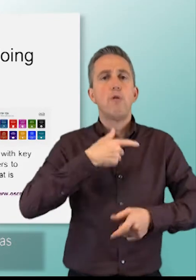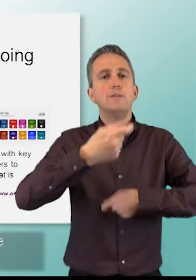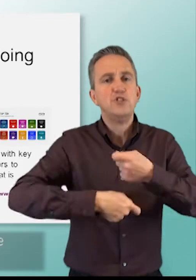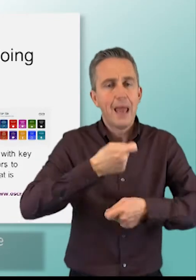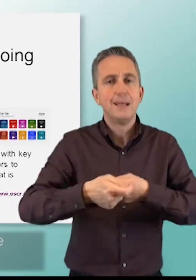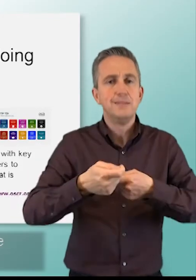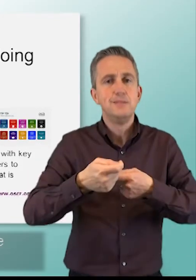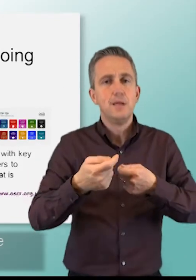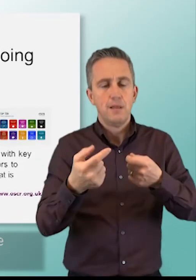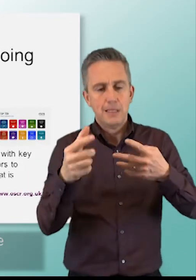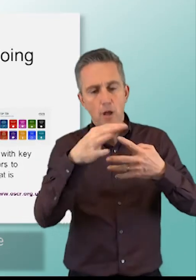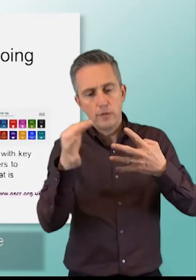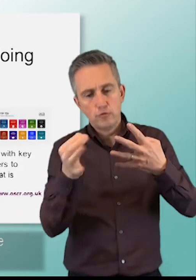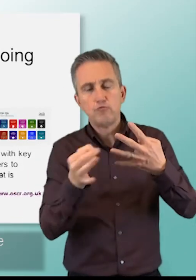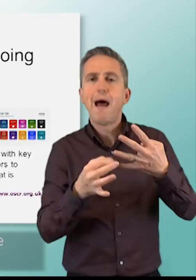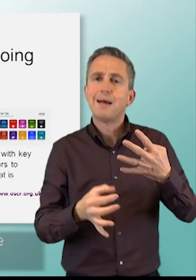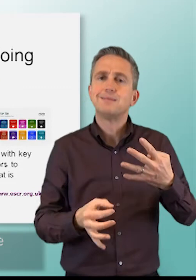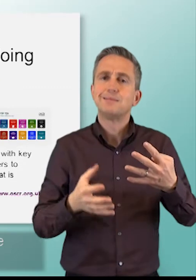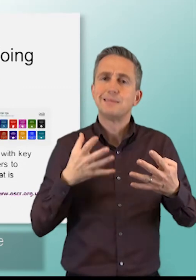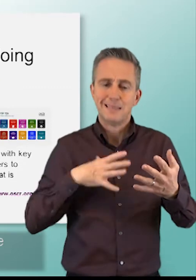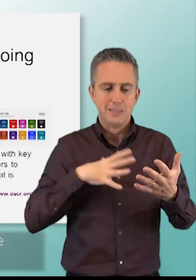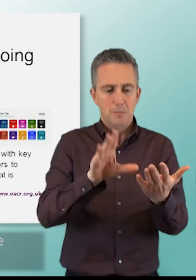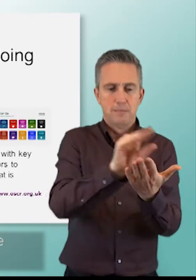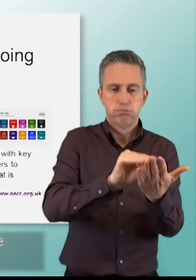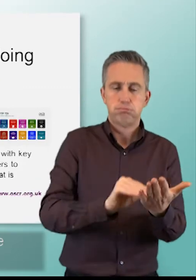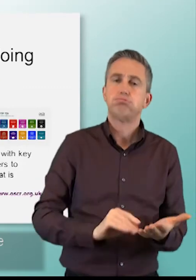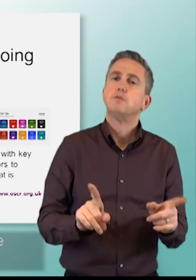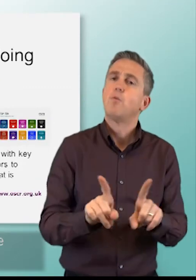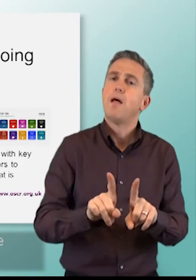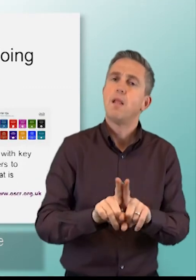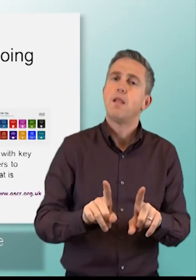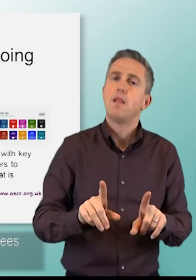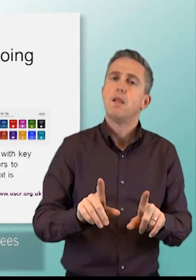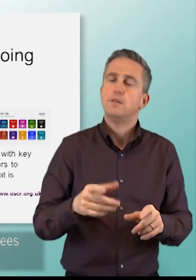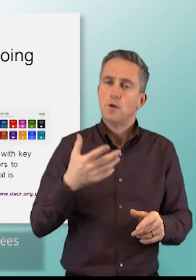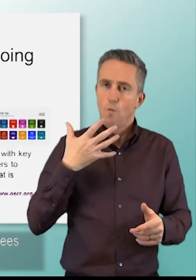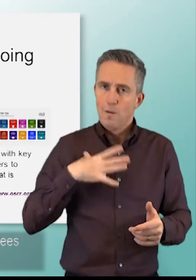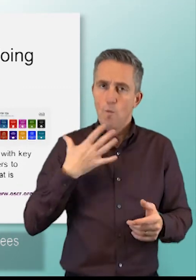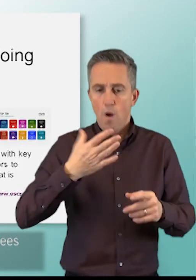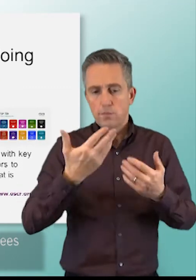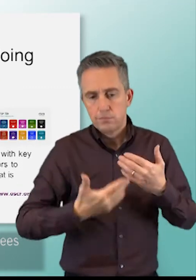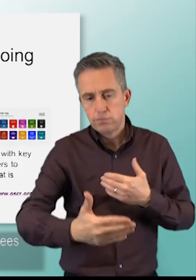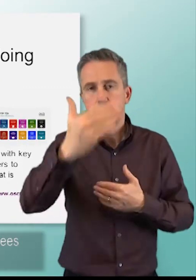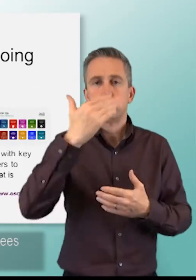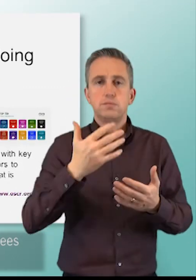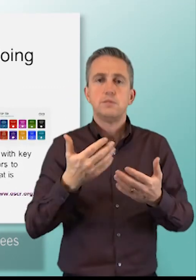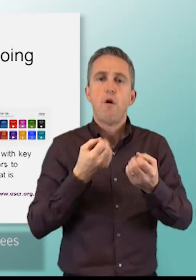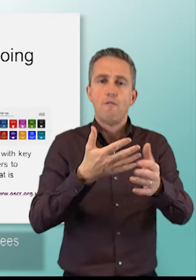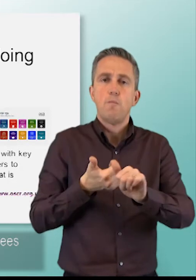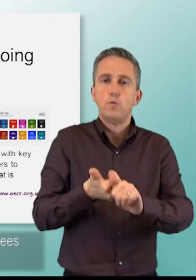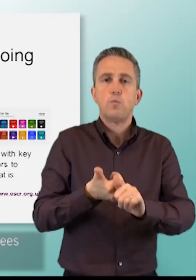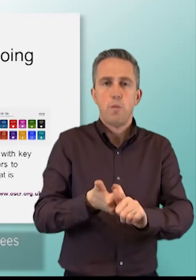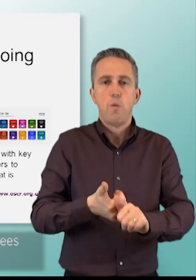and all those kind of things, which are a bit more difficult to work on in a concrete way. So we'll be looking at how we can support the sector on those areas